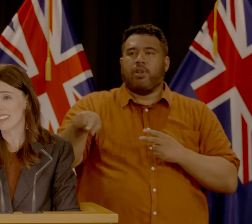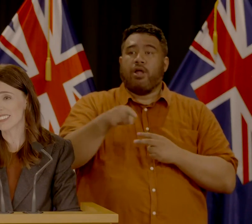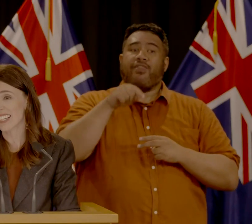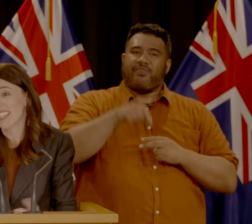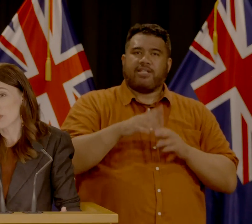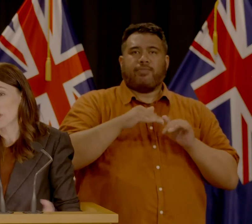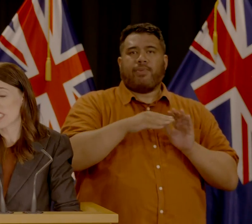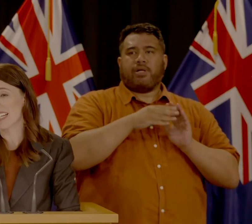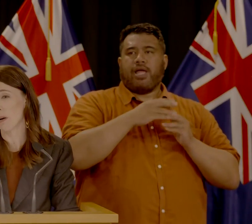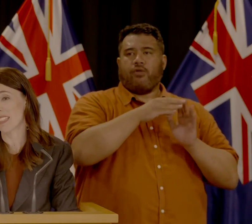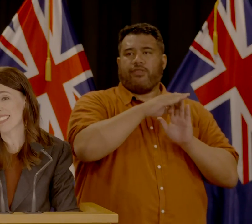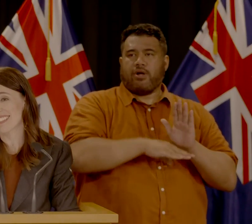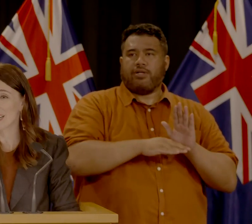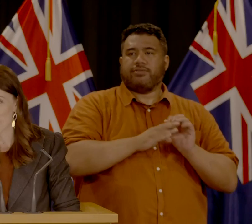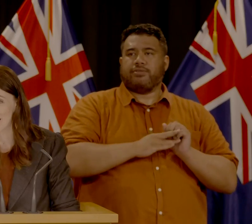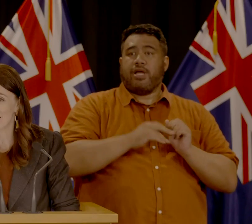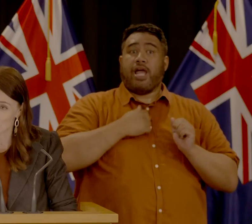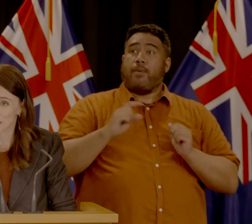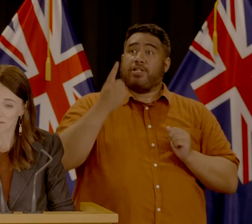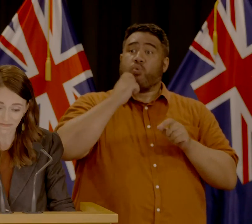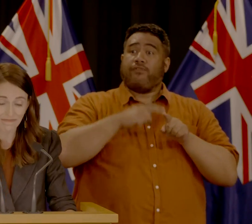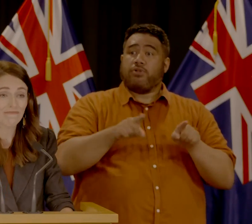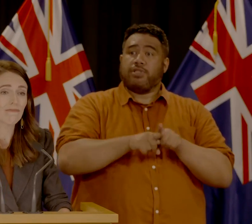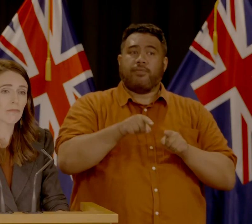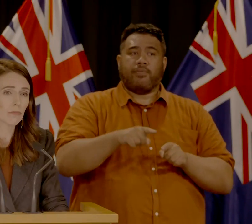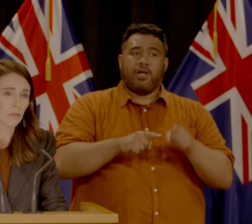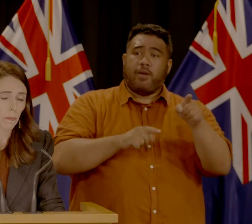health guidance, and that's what you'll see our ministers and MPs are doing.